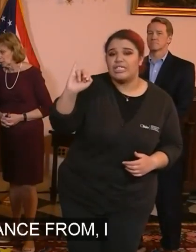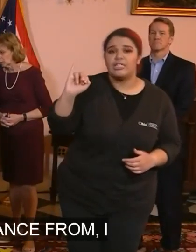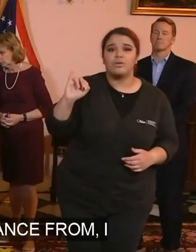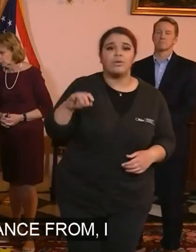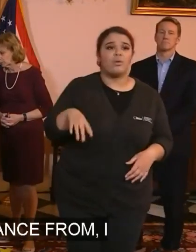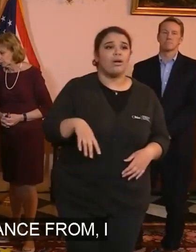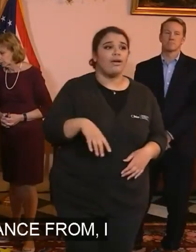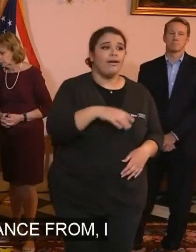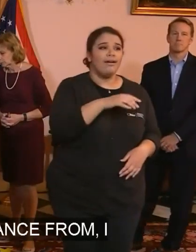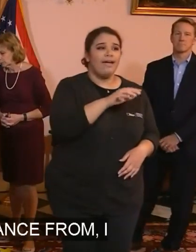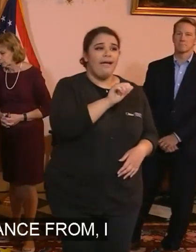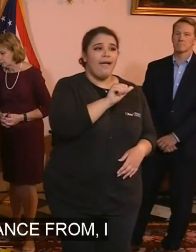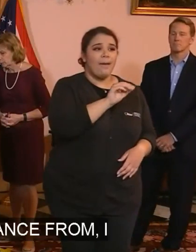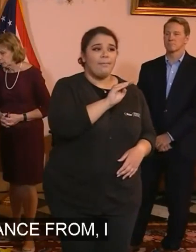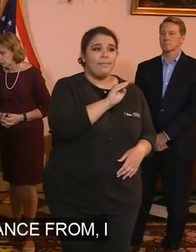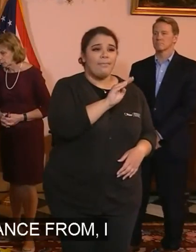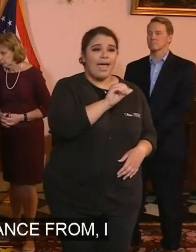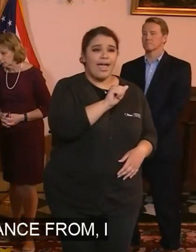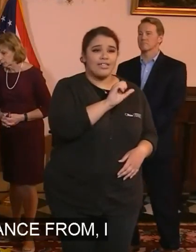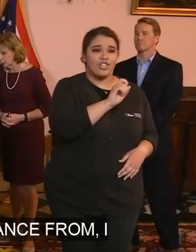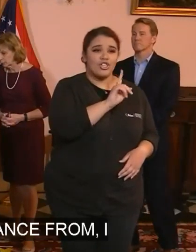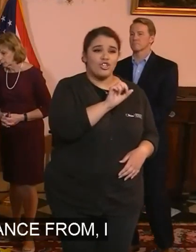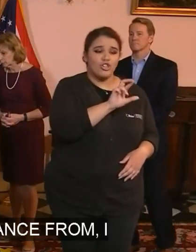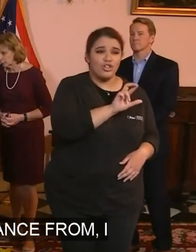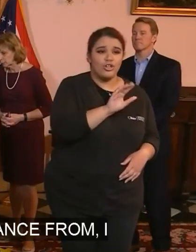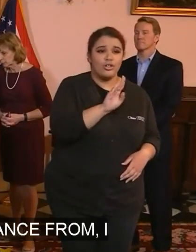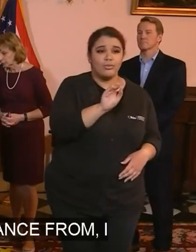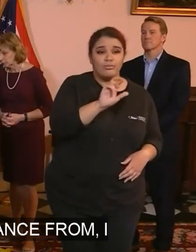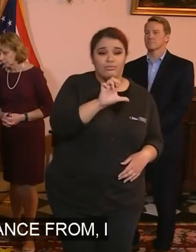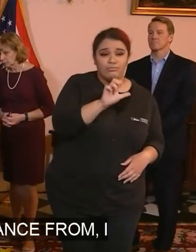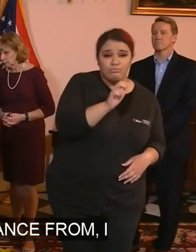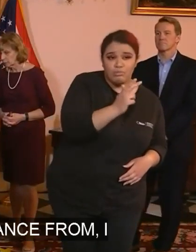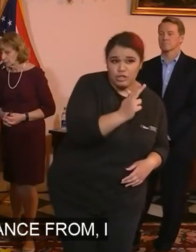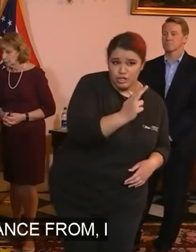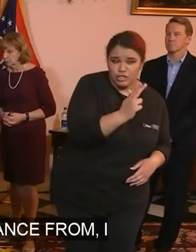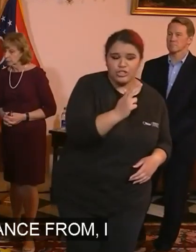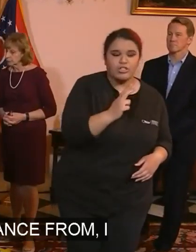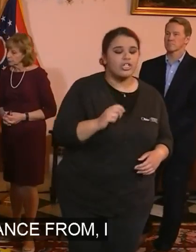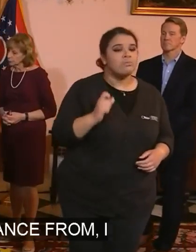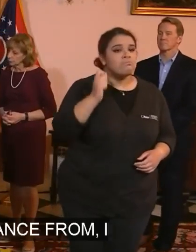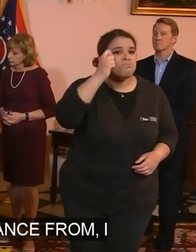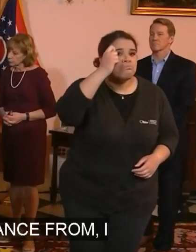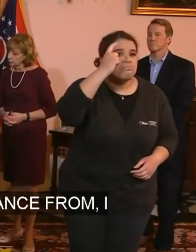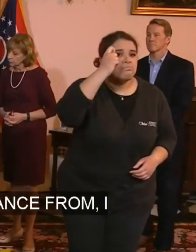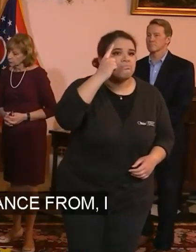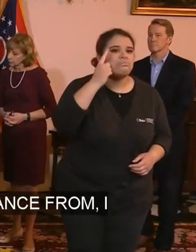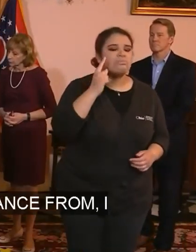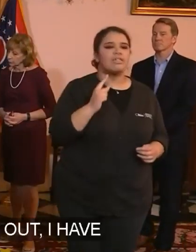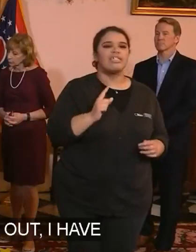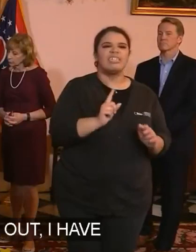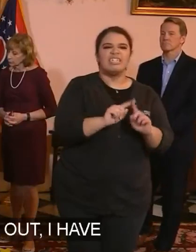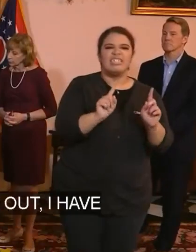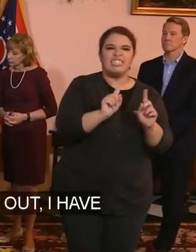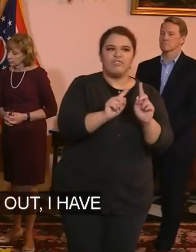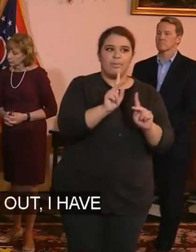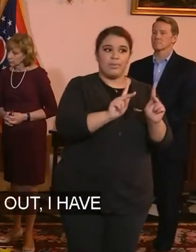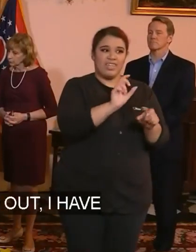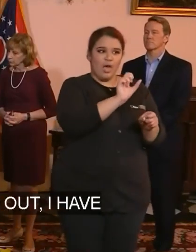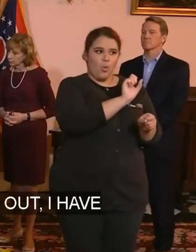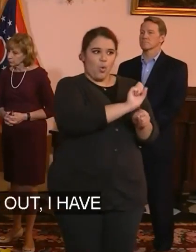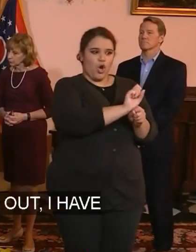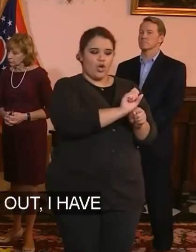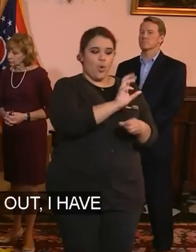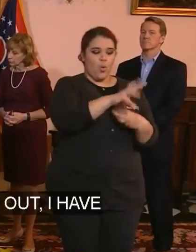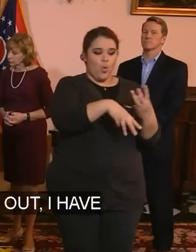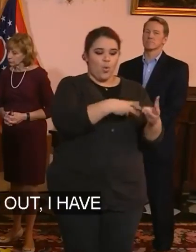reach out. I've had some of my colleagues, some pretty well-known people from the World Health Organization, partners